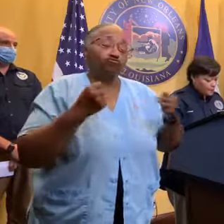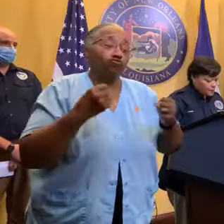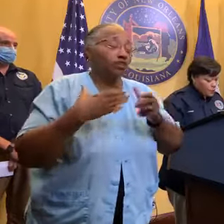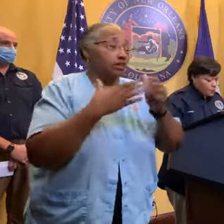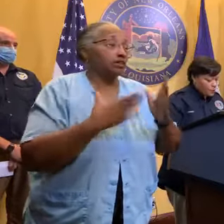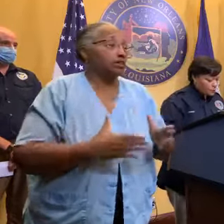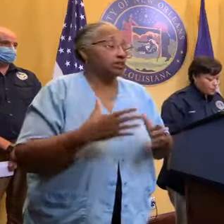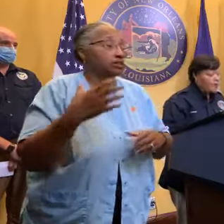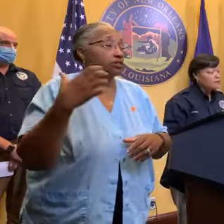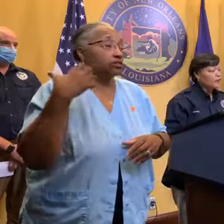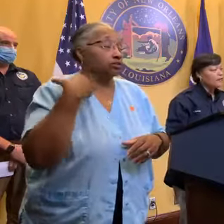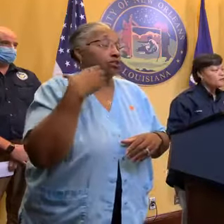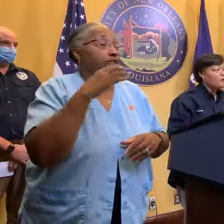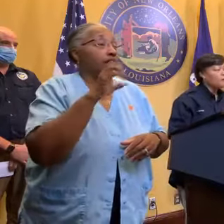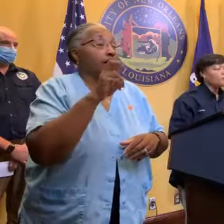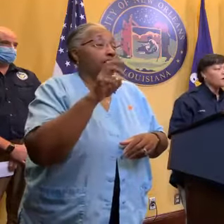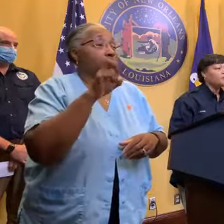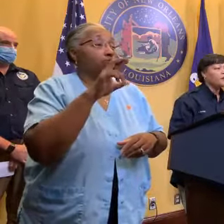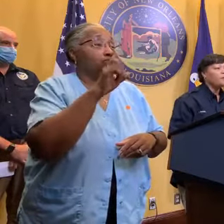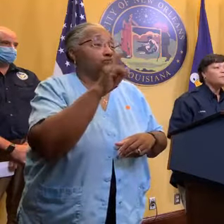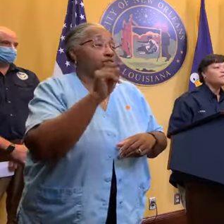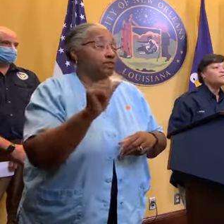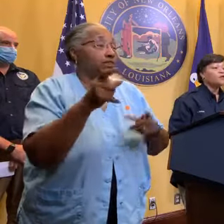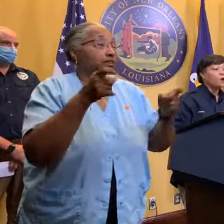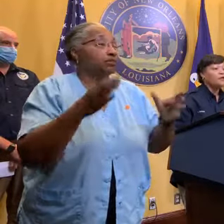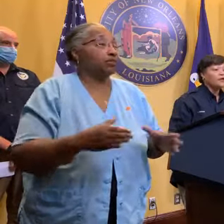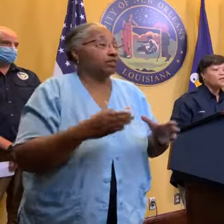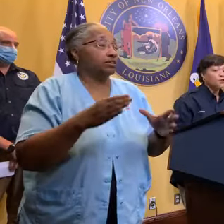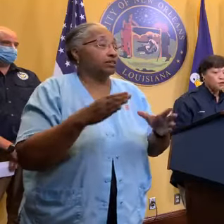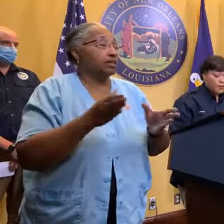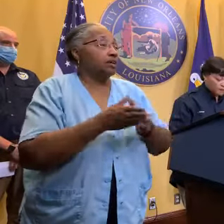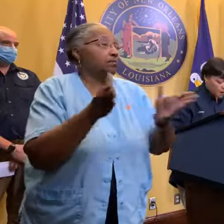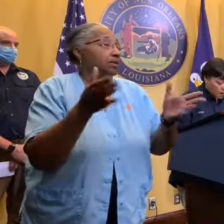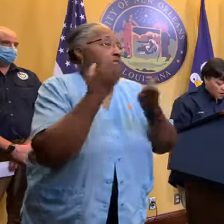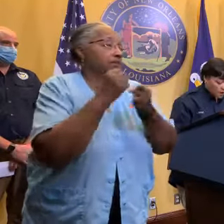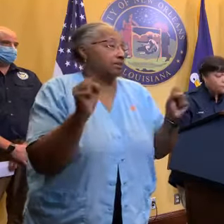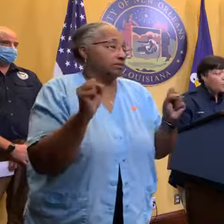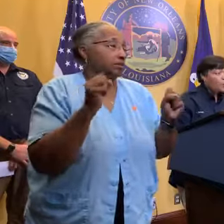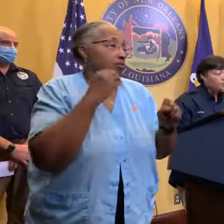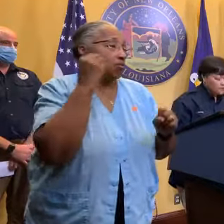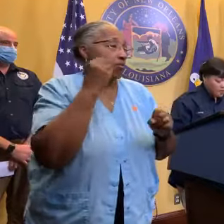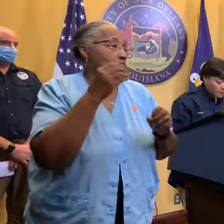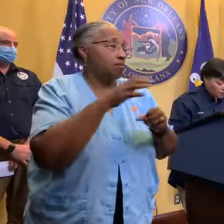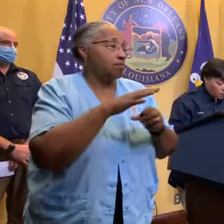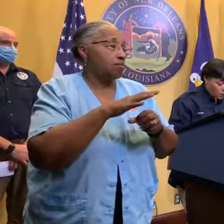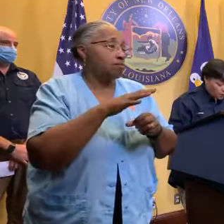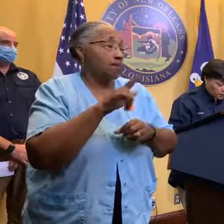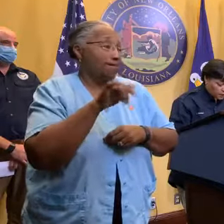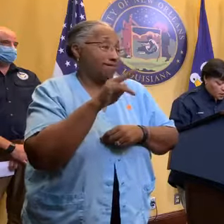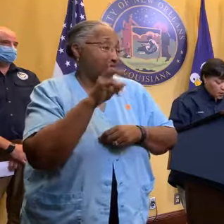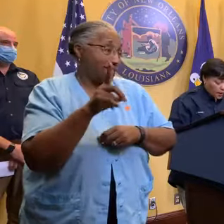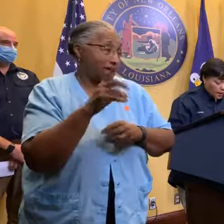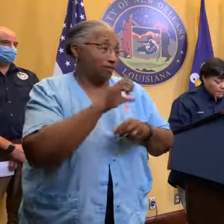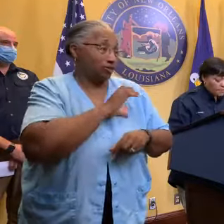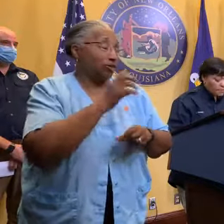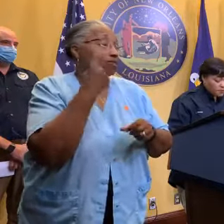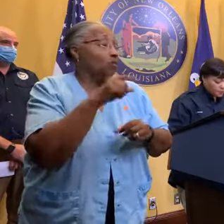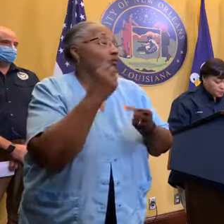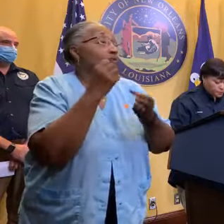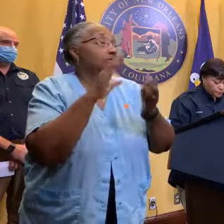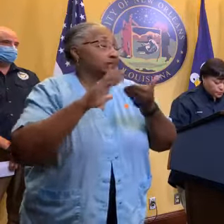Everett, who is with us as our Director of Public Safety and Homeland Security, again, for the City of New Orleans. As